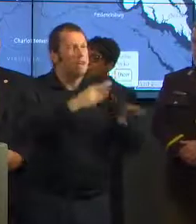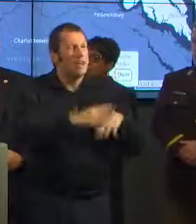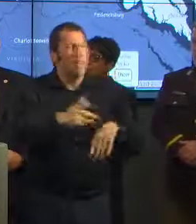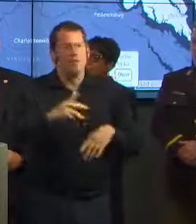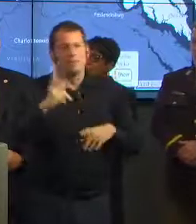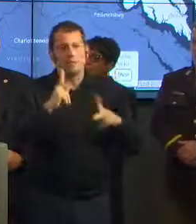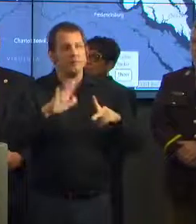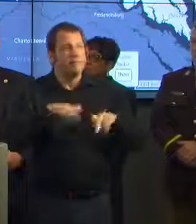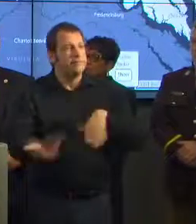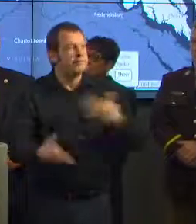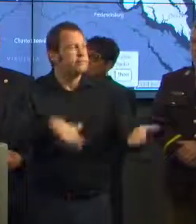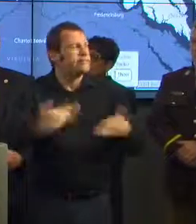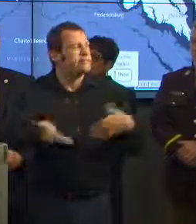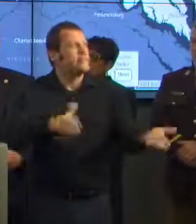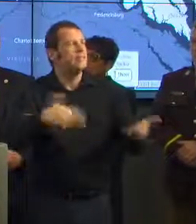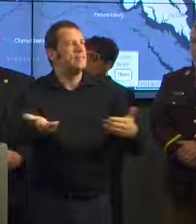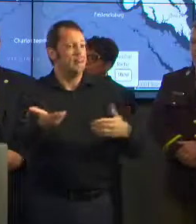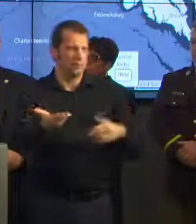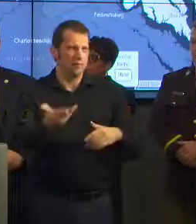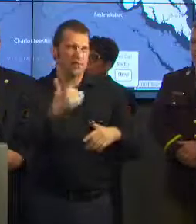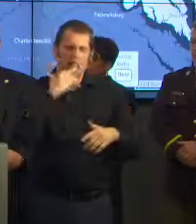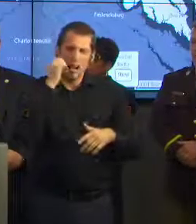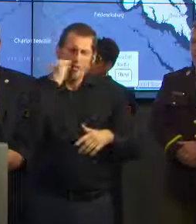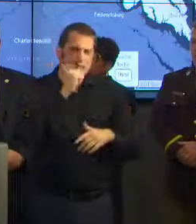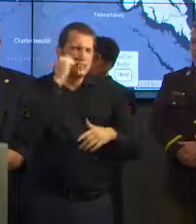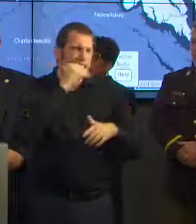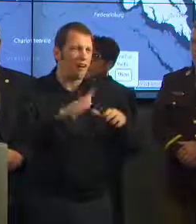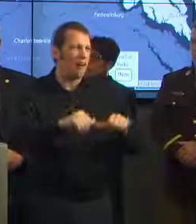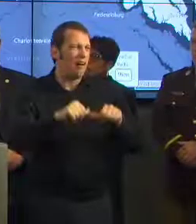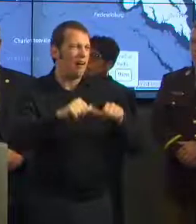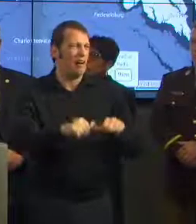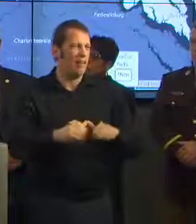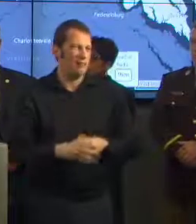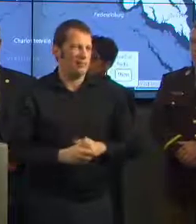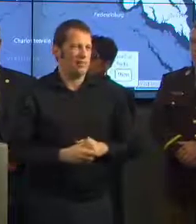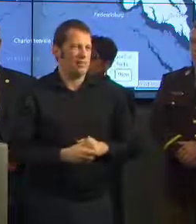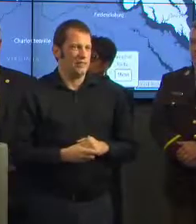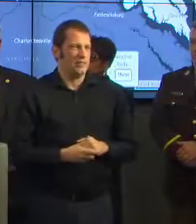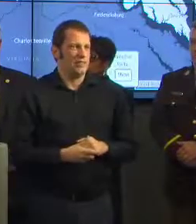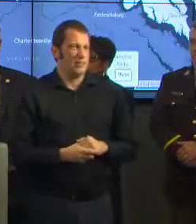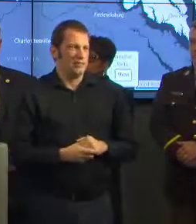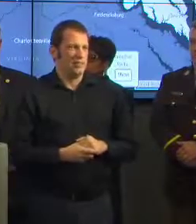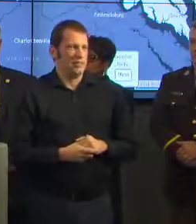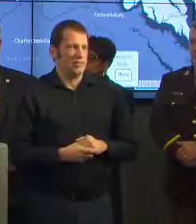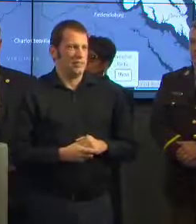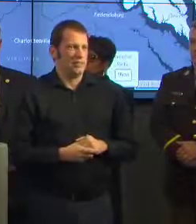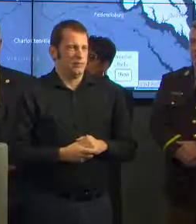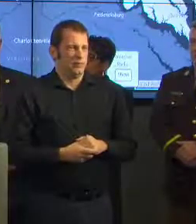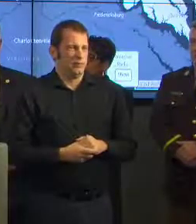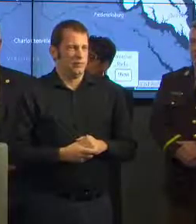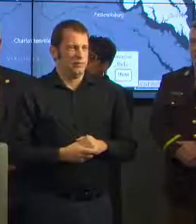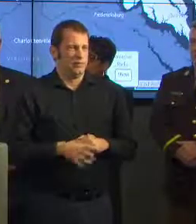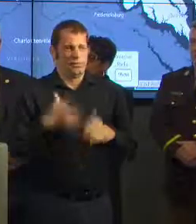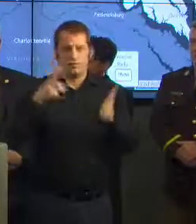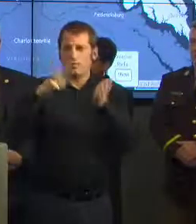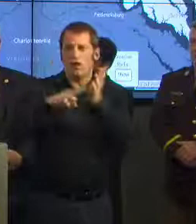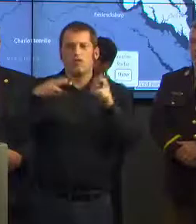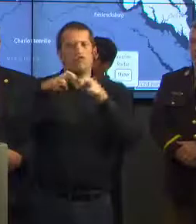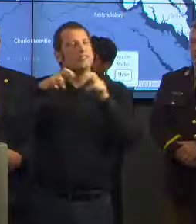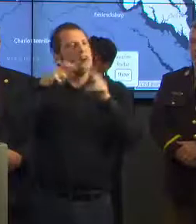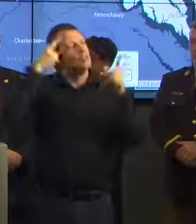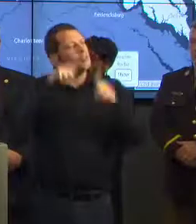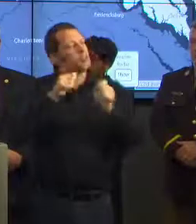regional compact with the governor of Virginia and the mayor of the District of Columbia. I got together